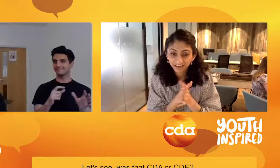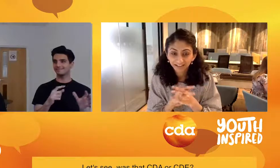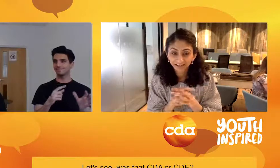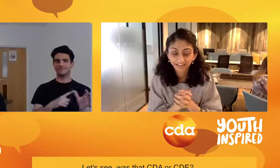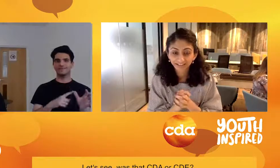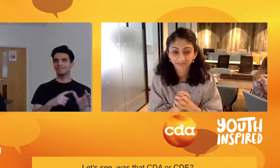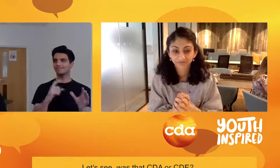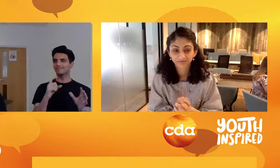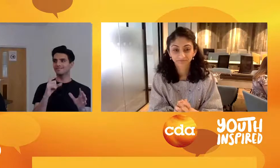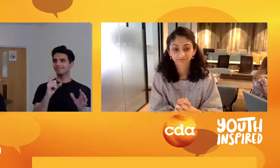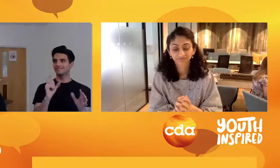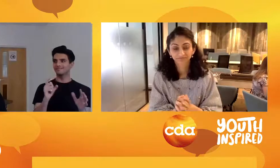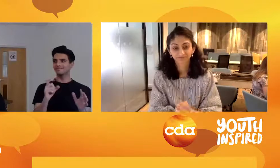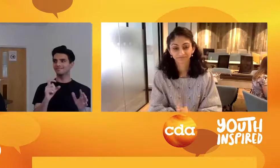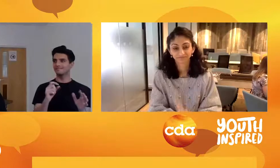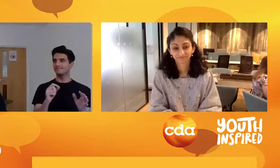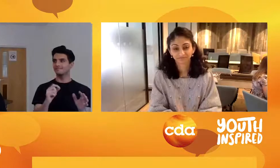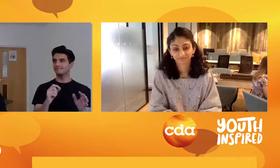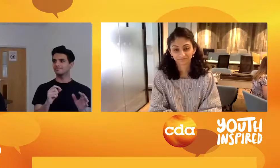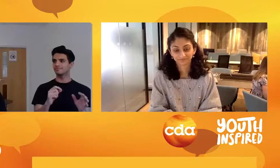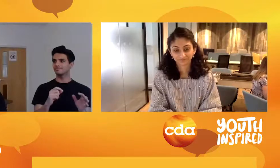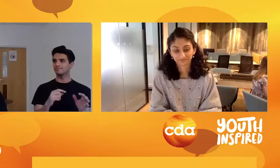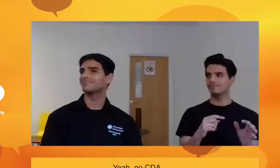Was that CDA or CDE?